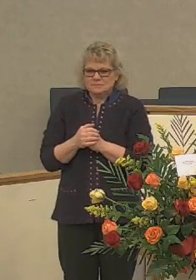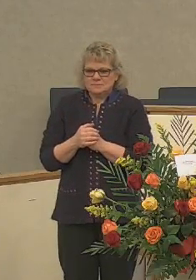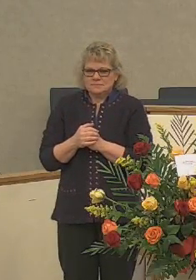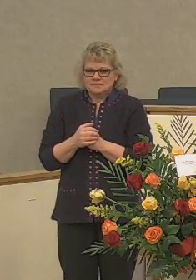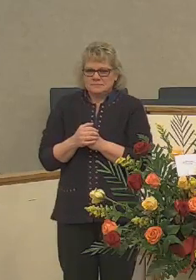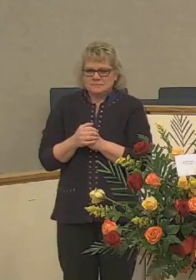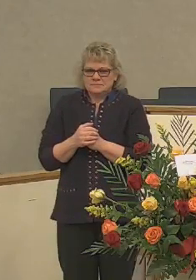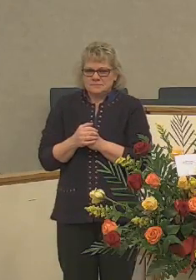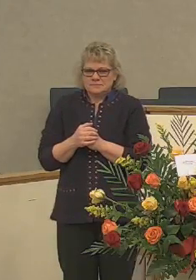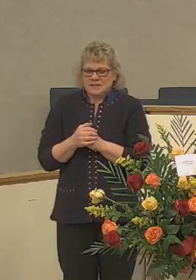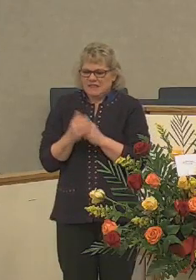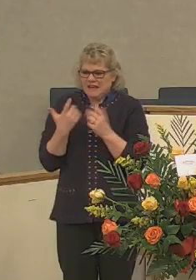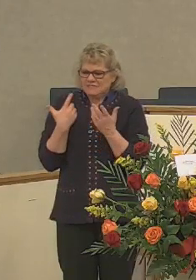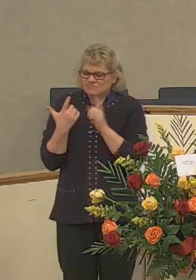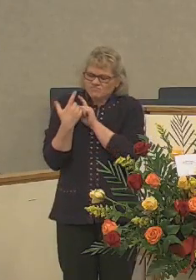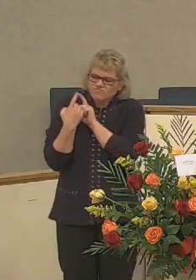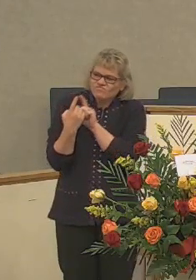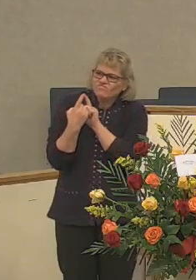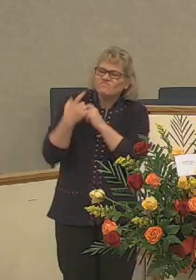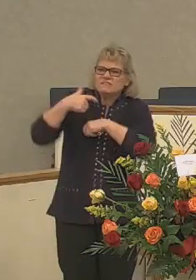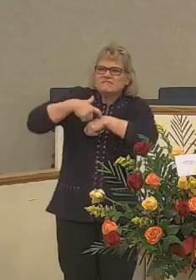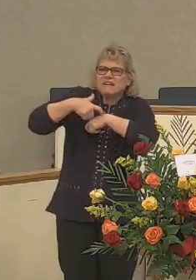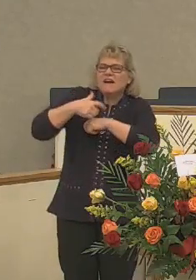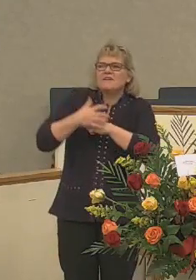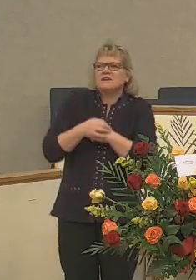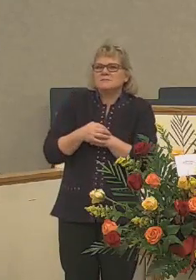And that alone time was